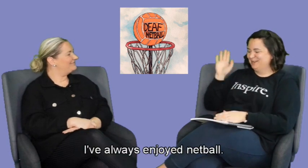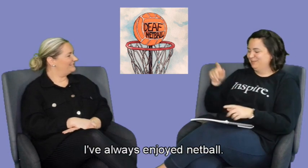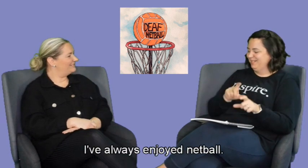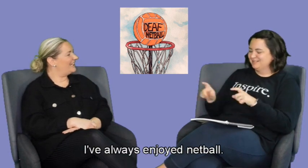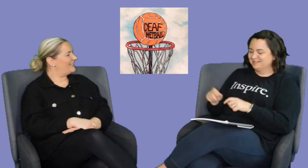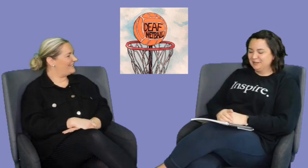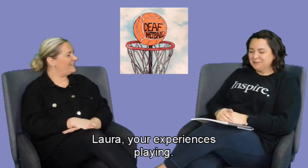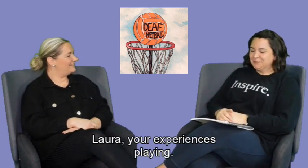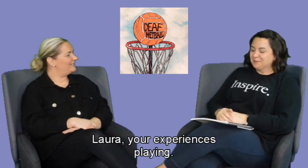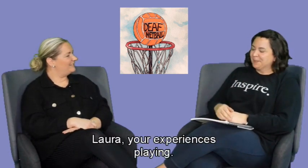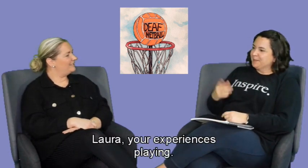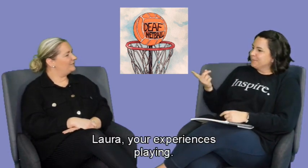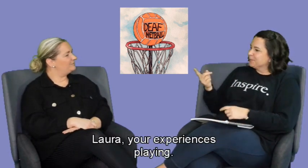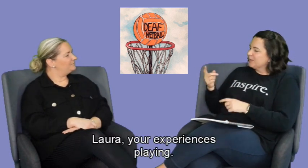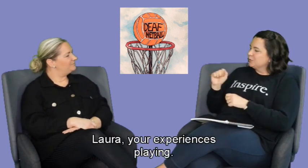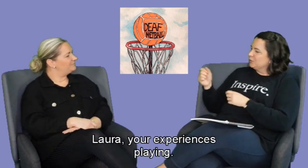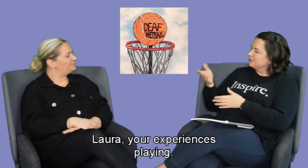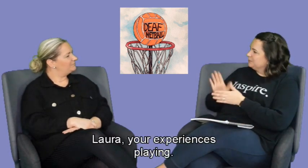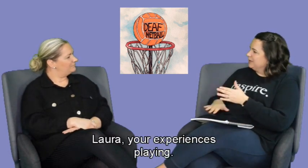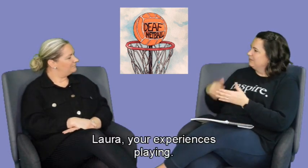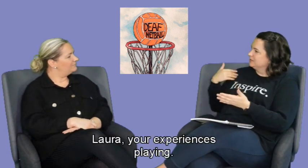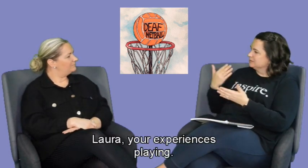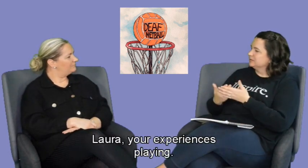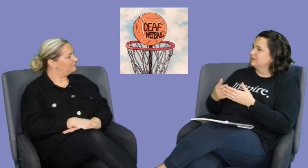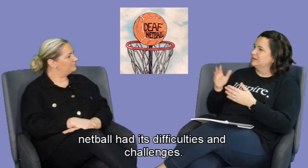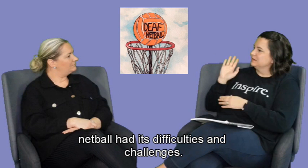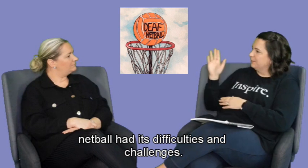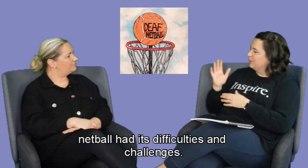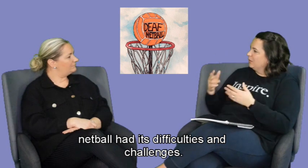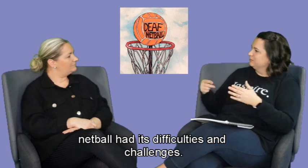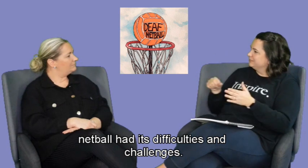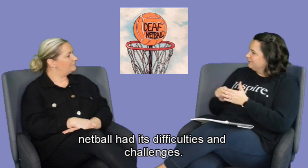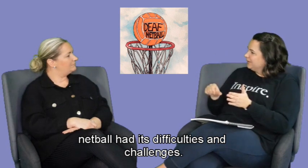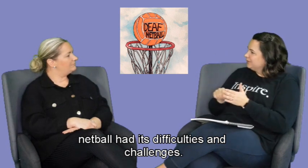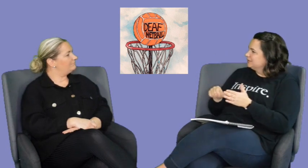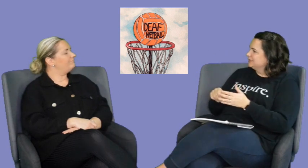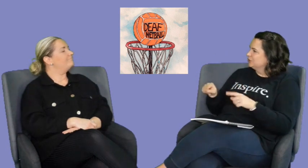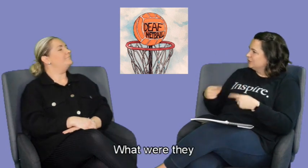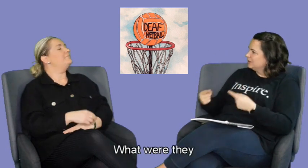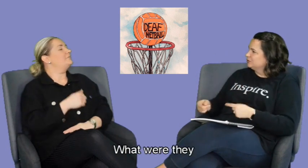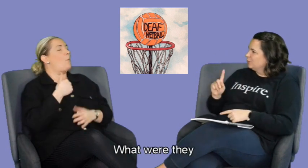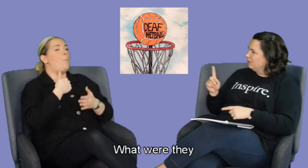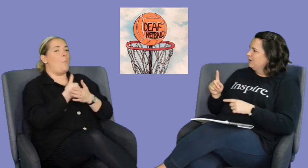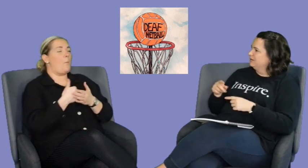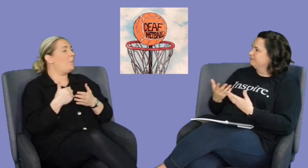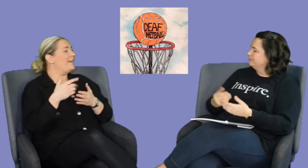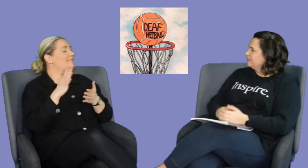always enjoyed netball. Laura, your experiences playing netball had its difficulties and challenges. What were they?